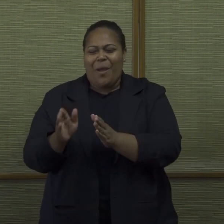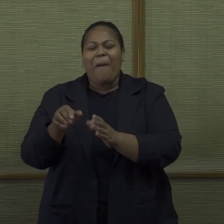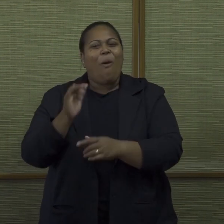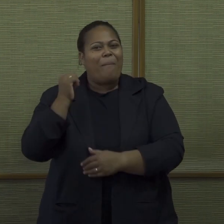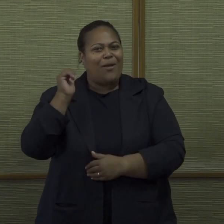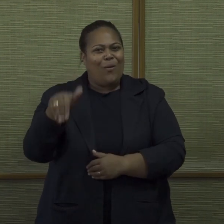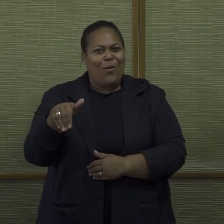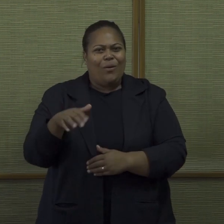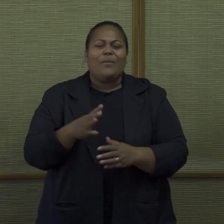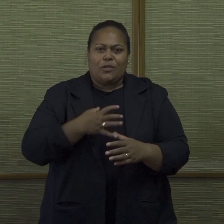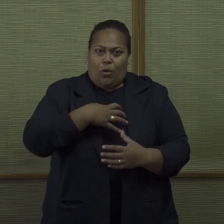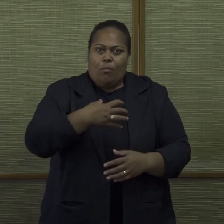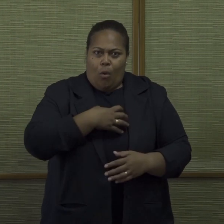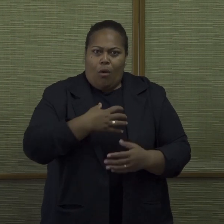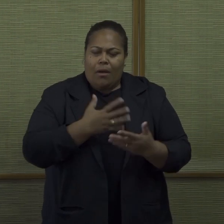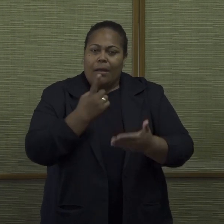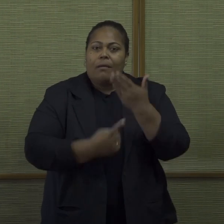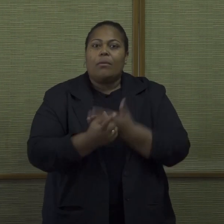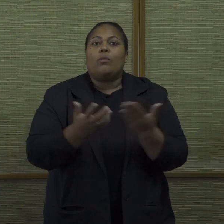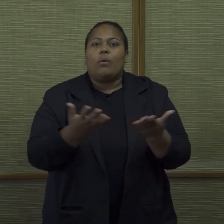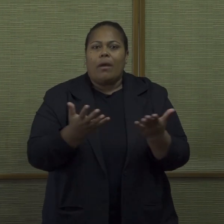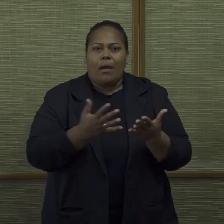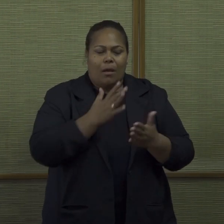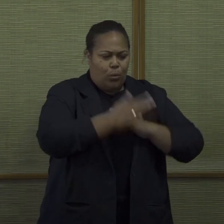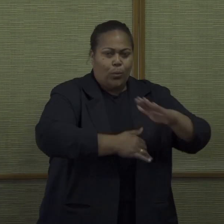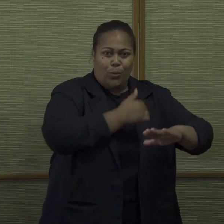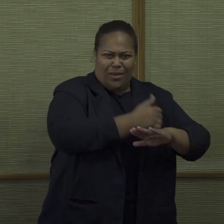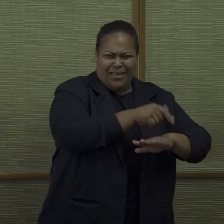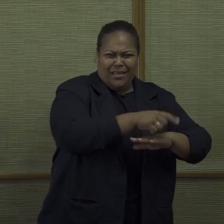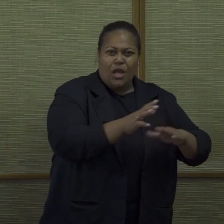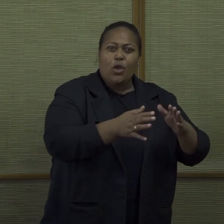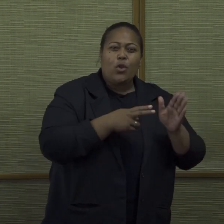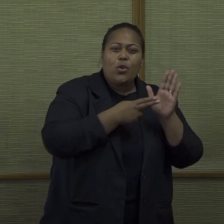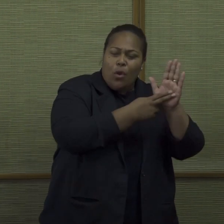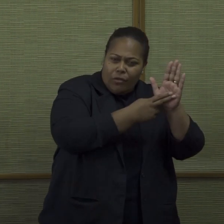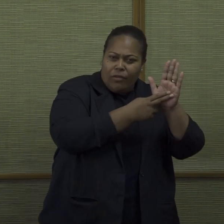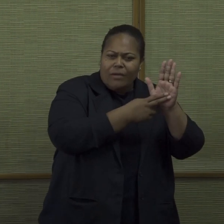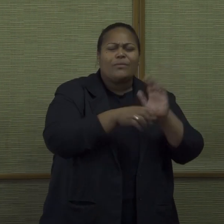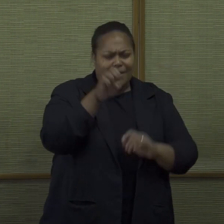in centers and evacuees in the Northern Division. This is expected, and there are now